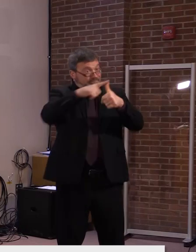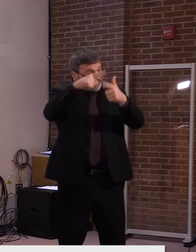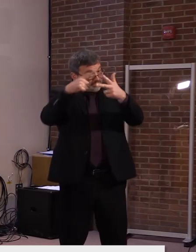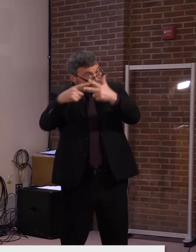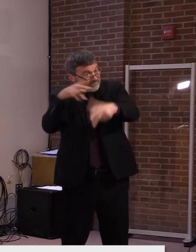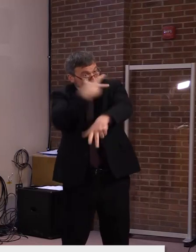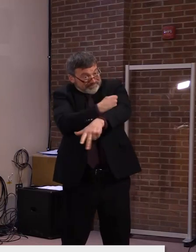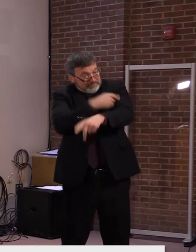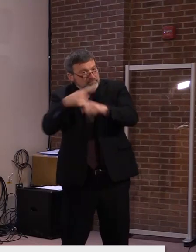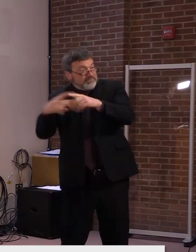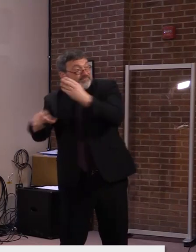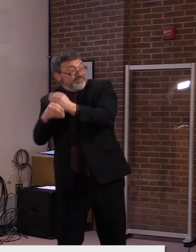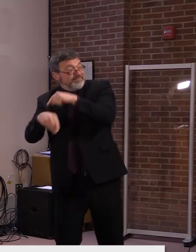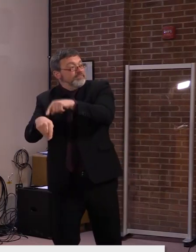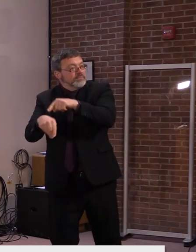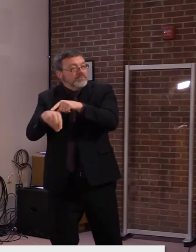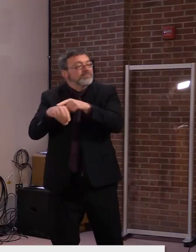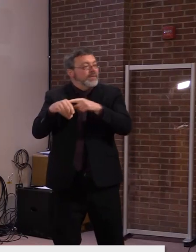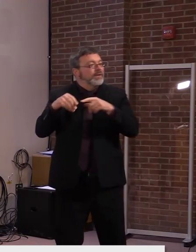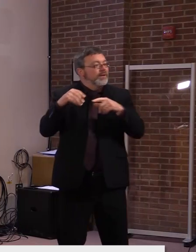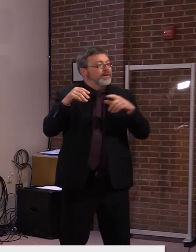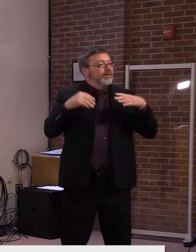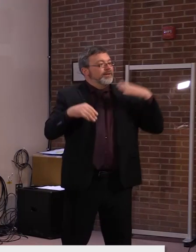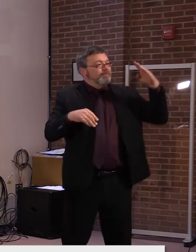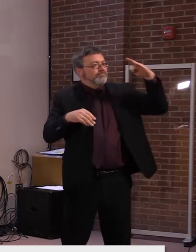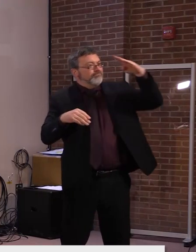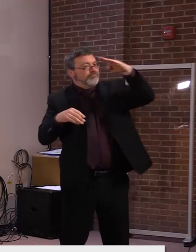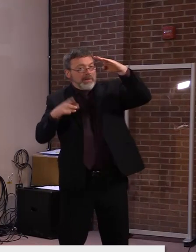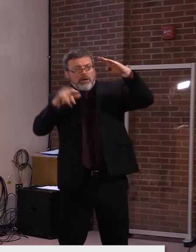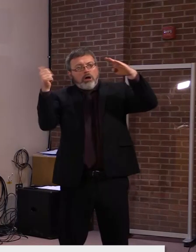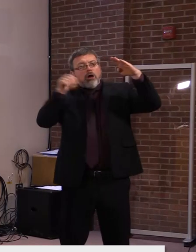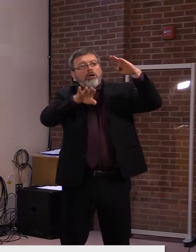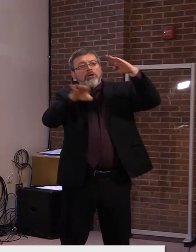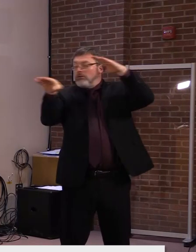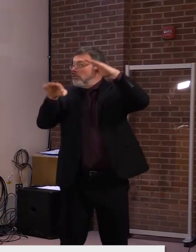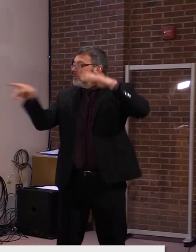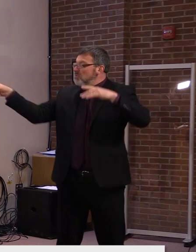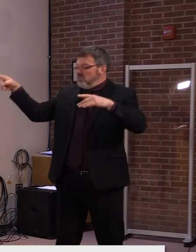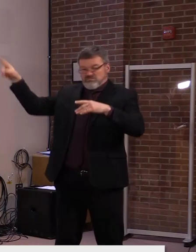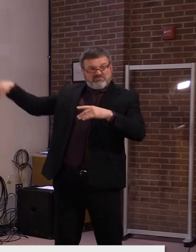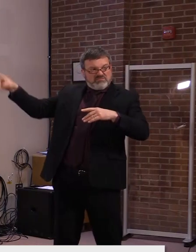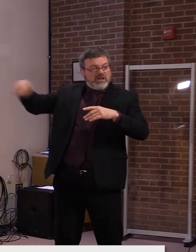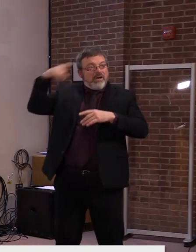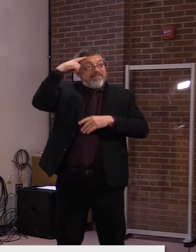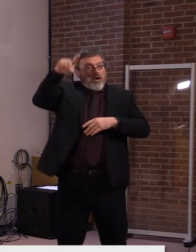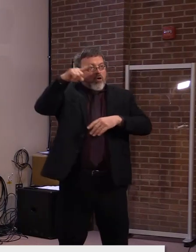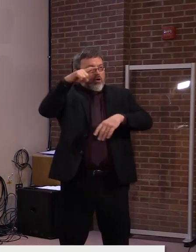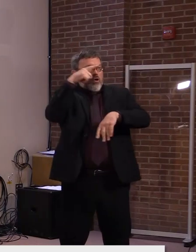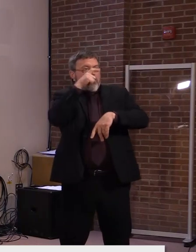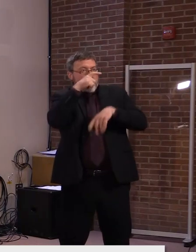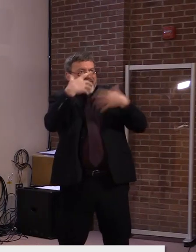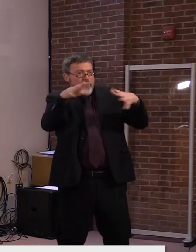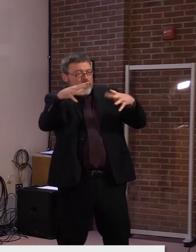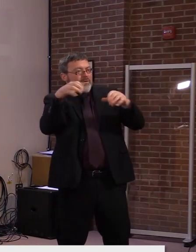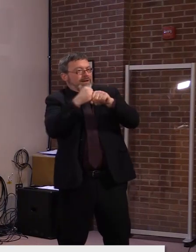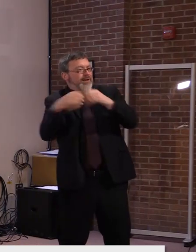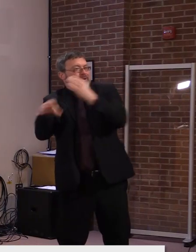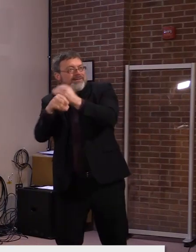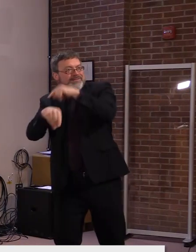next chart, Vermont has been leading the nation in those 65 and older getting their booster shot. Right now, a little bit